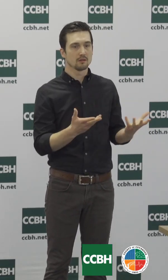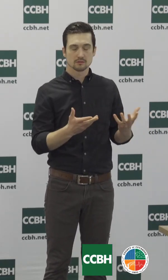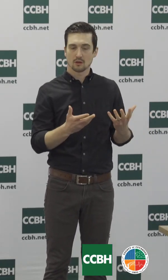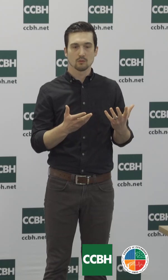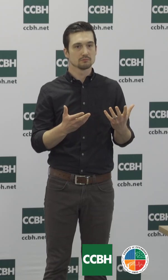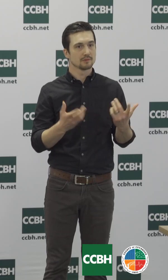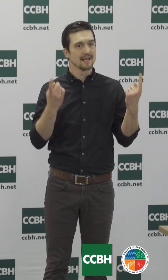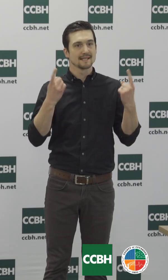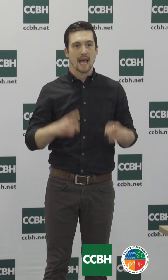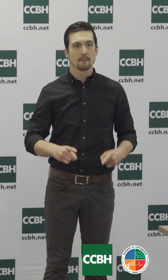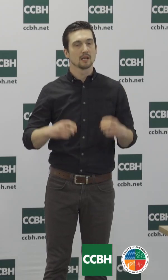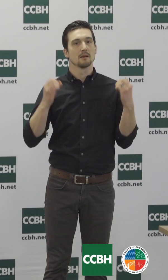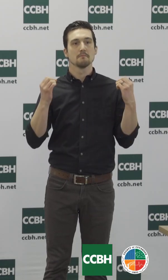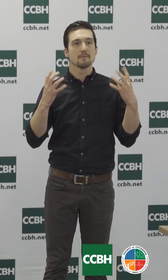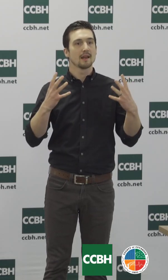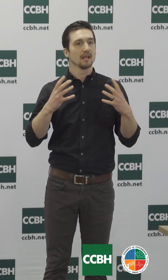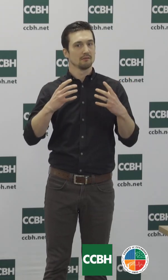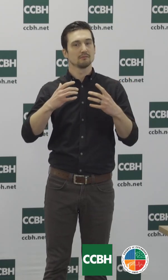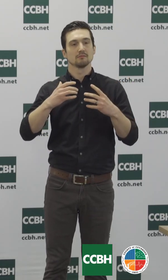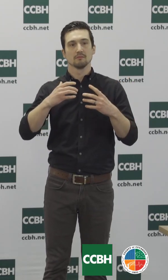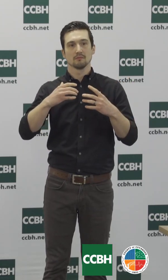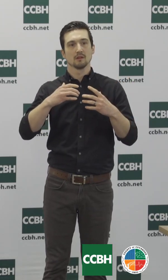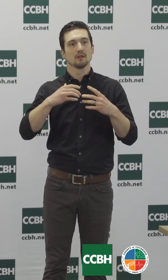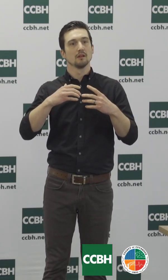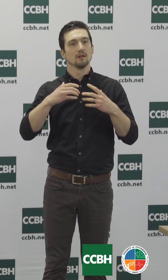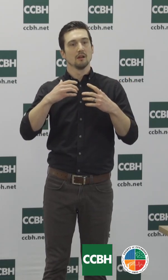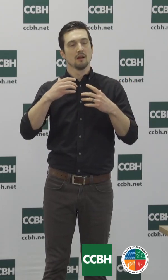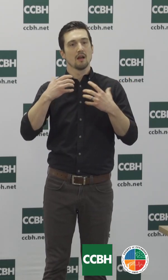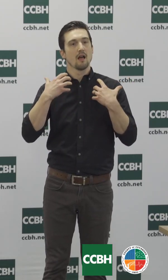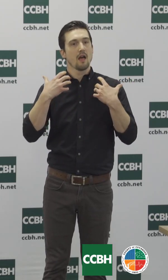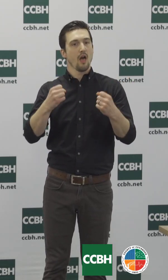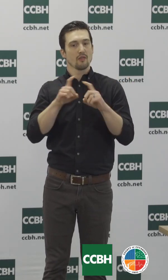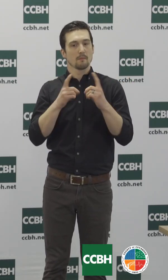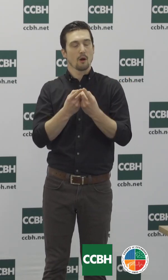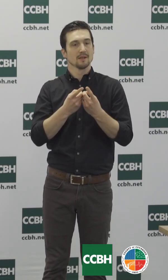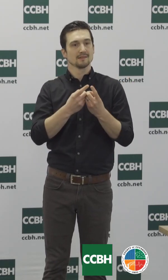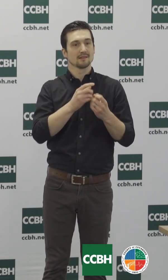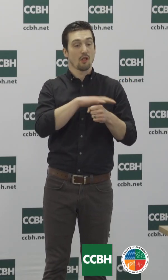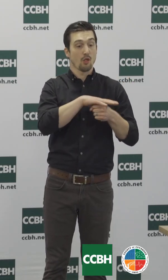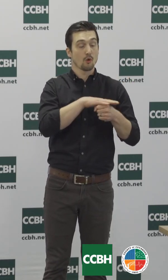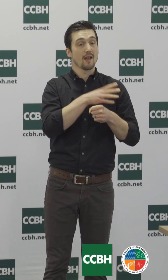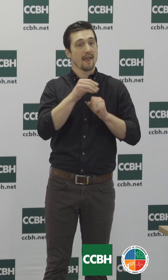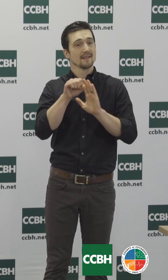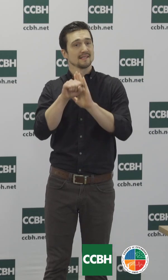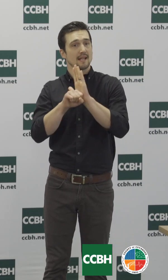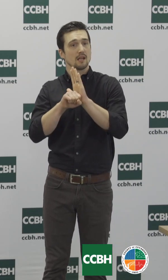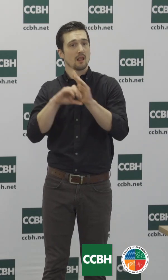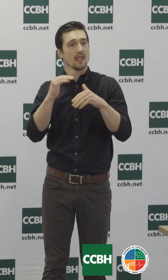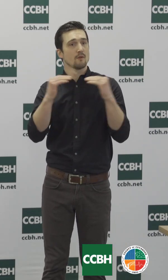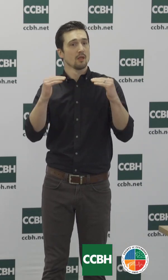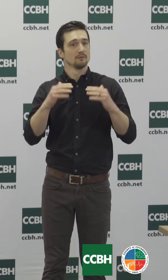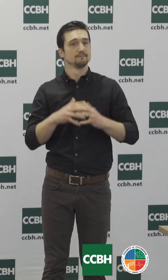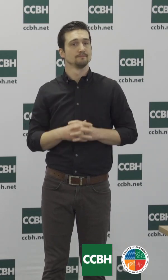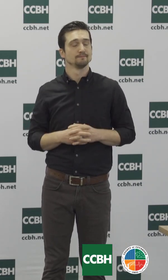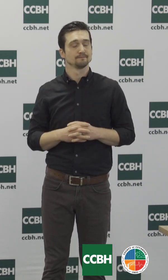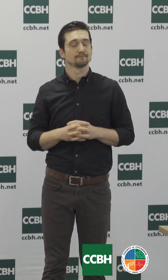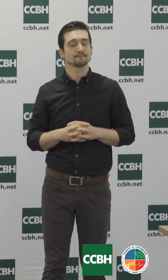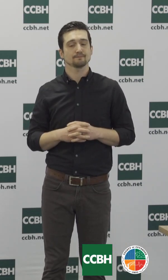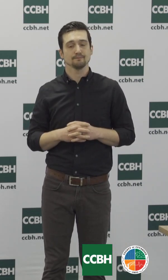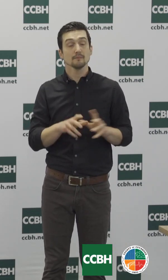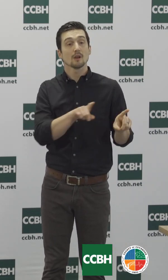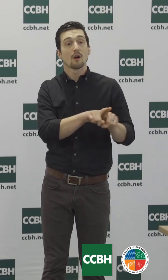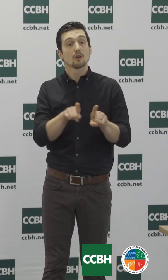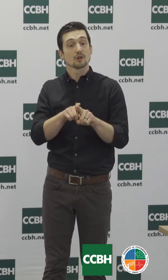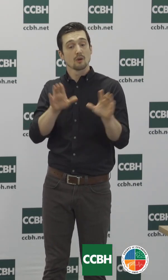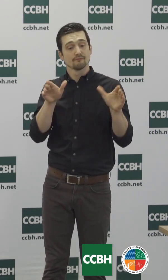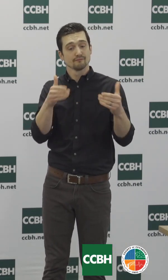across thousands of health departments and at the local and state level. I'd also like to take a moment to also